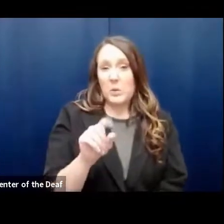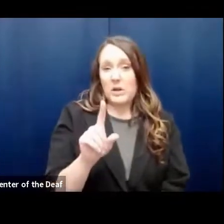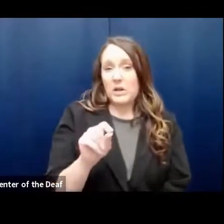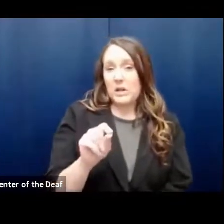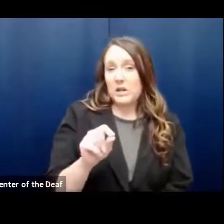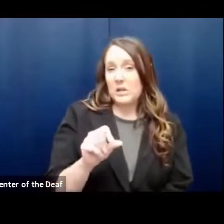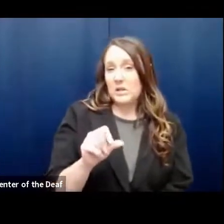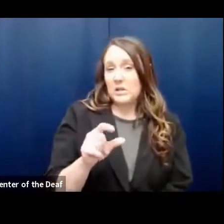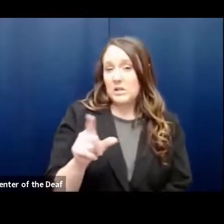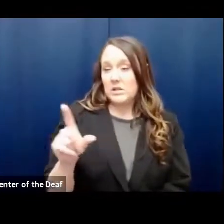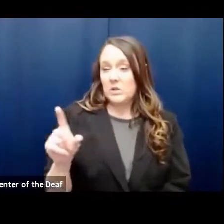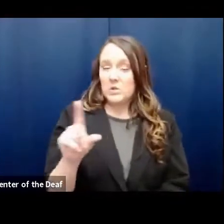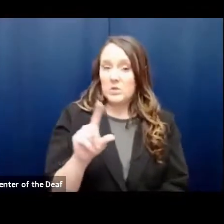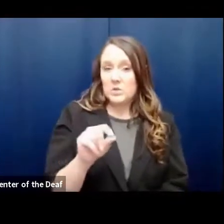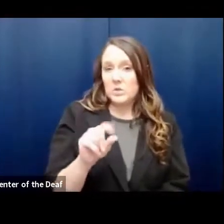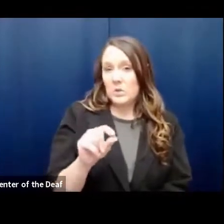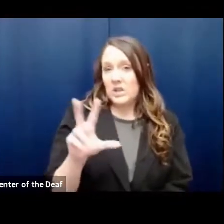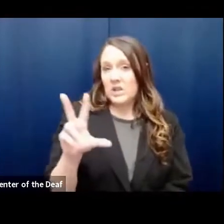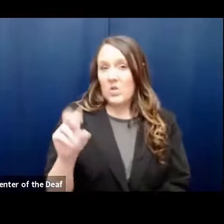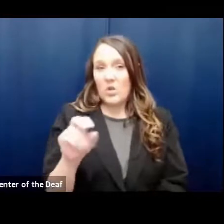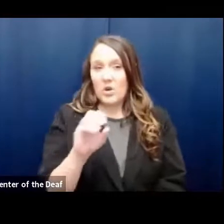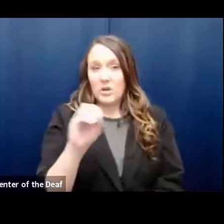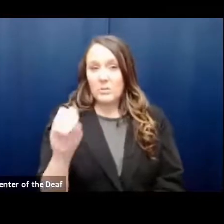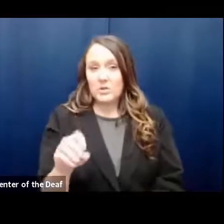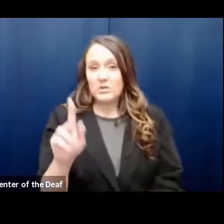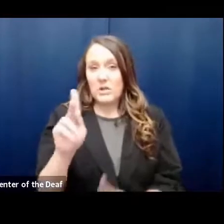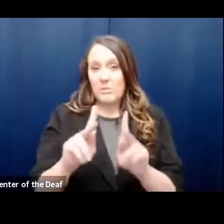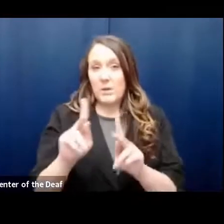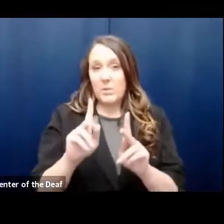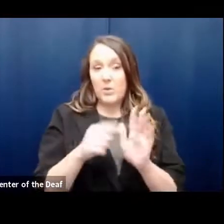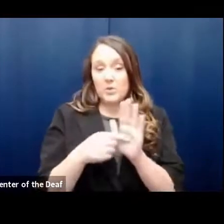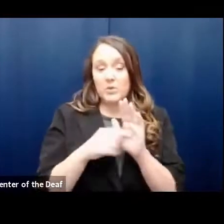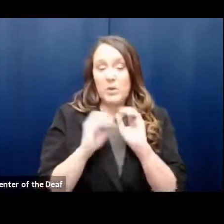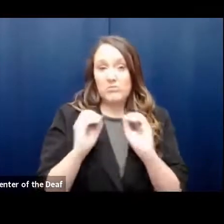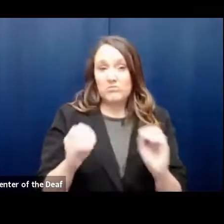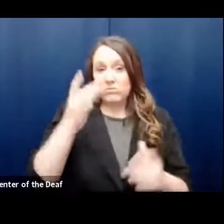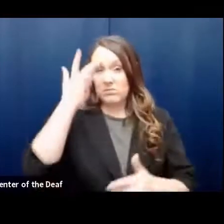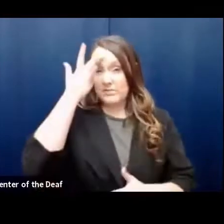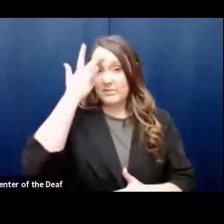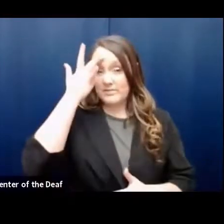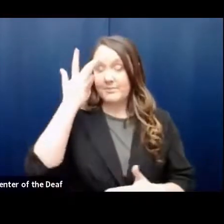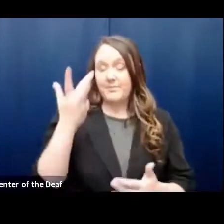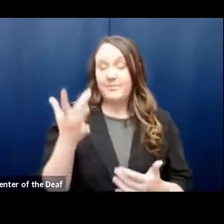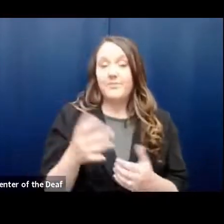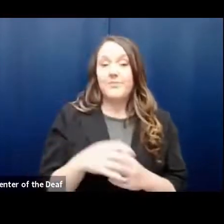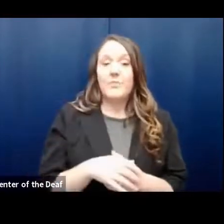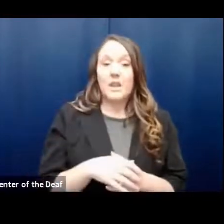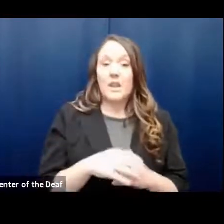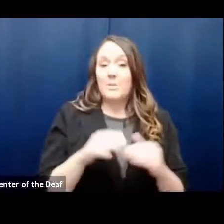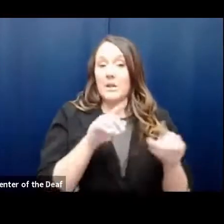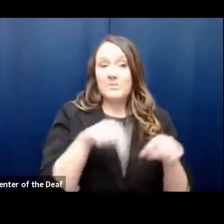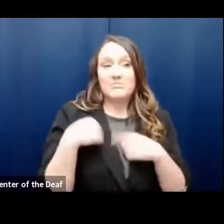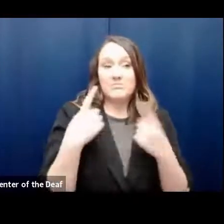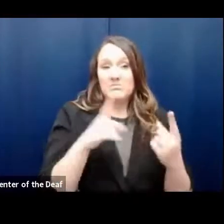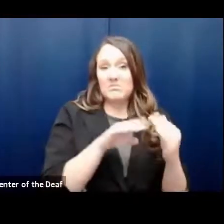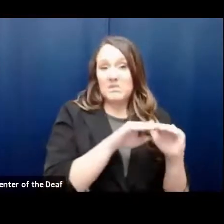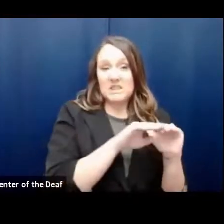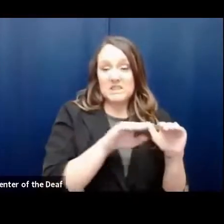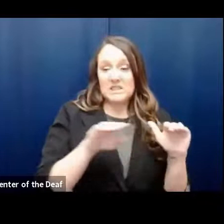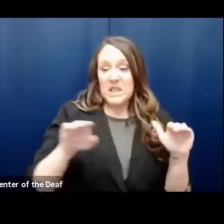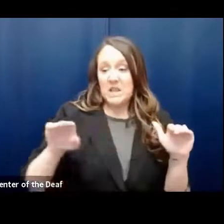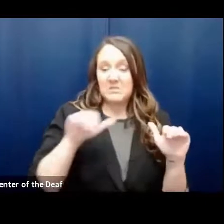it's 20 to 30%. 20 to 30% I'll of it. look at it. Yeah, we can look at that, but it's stayed pretty steady. It hasn't really